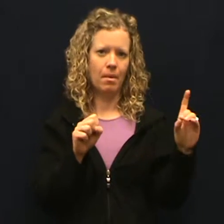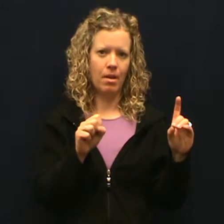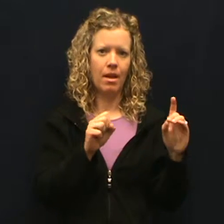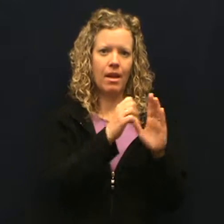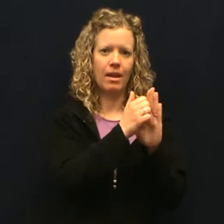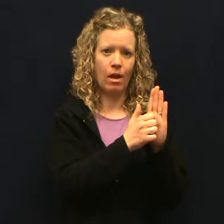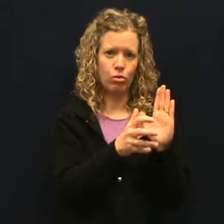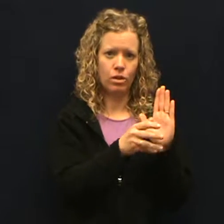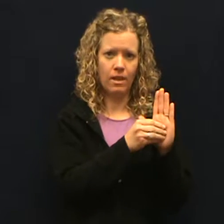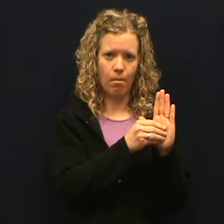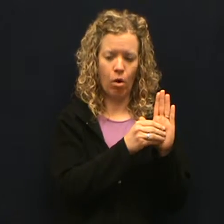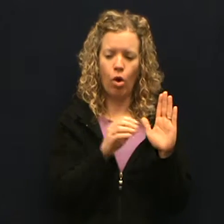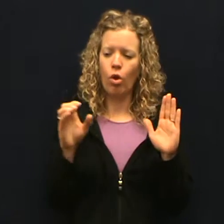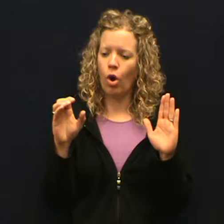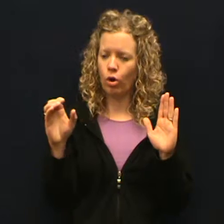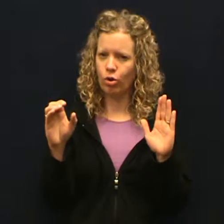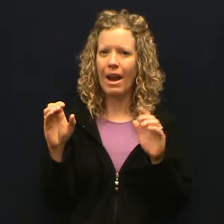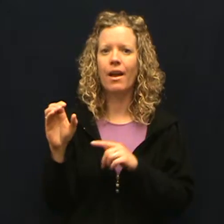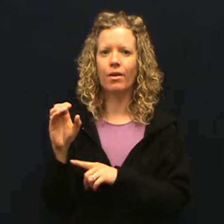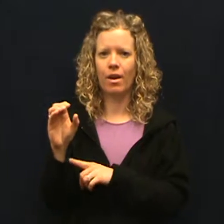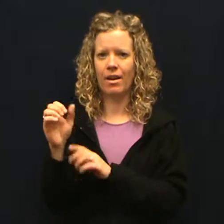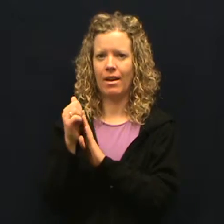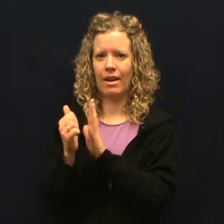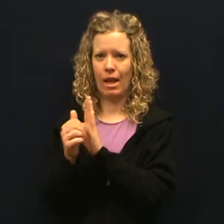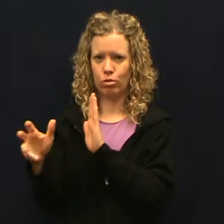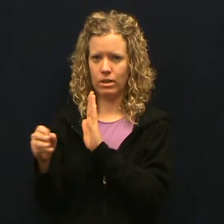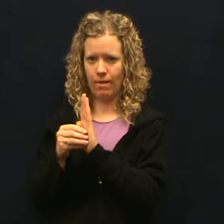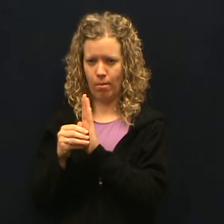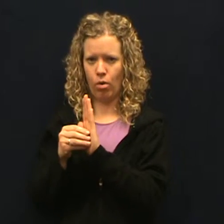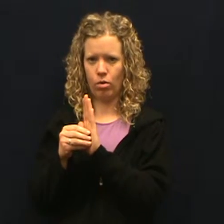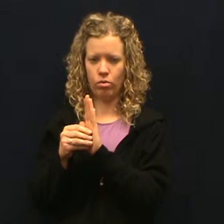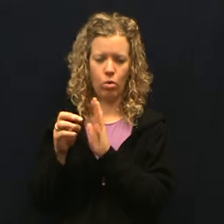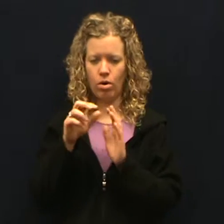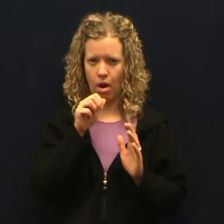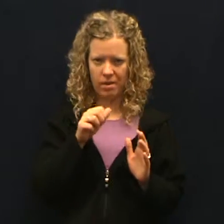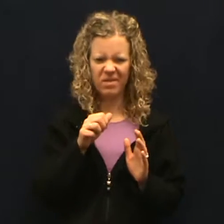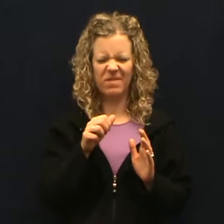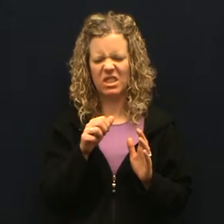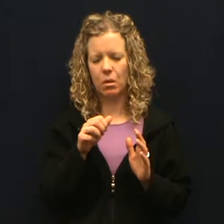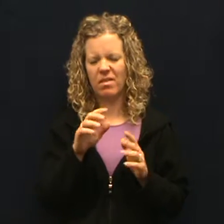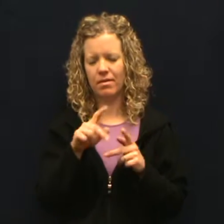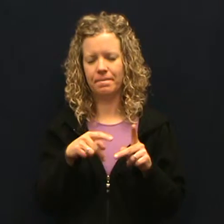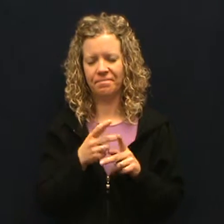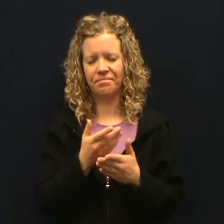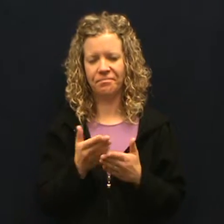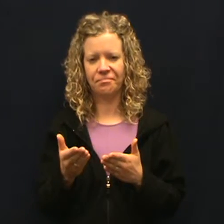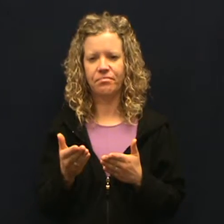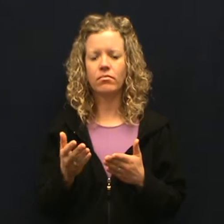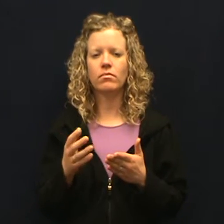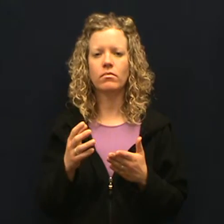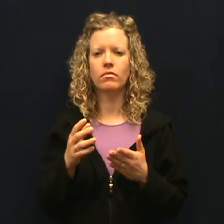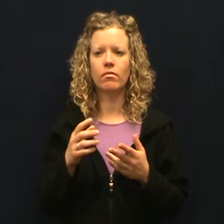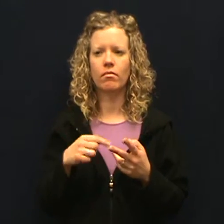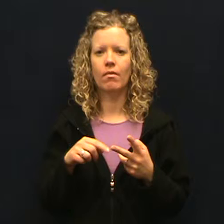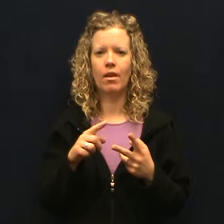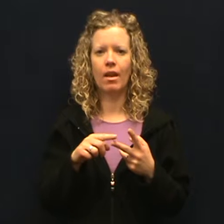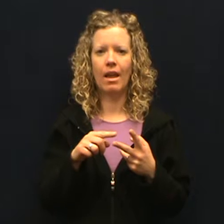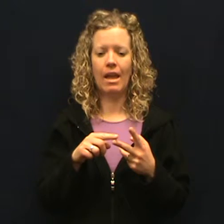or credit accounts receivable if we're converting accounts receivable. So on the date that the note's created, we have